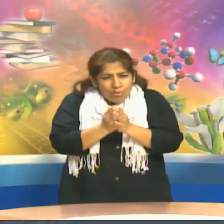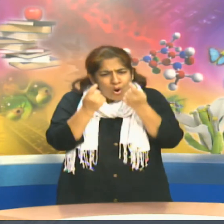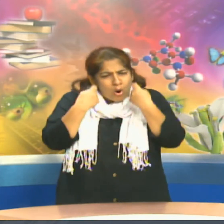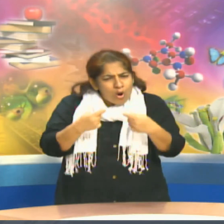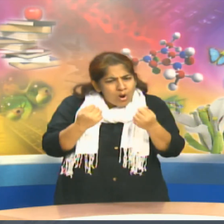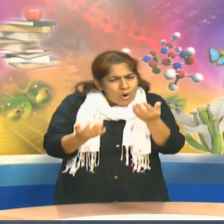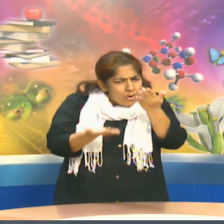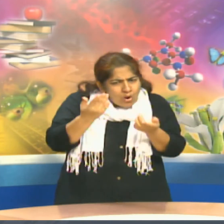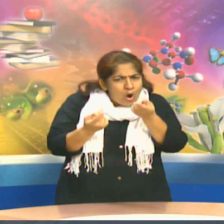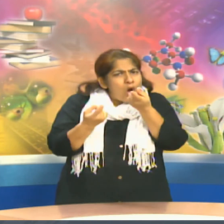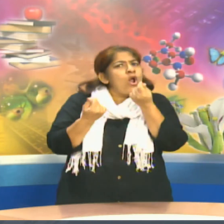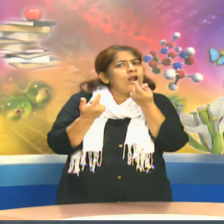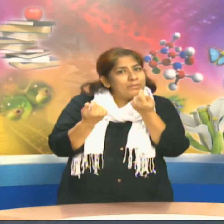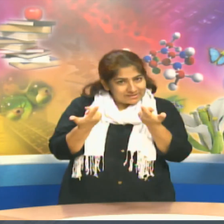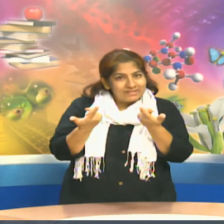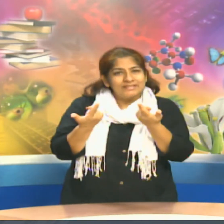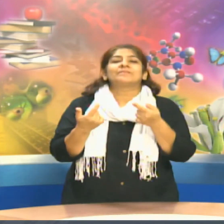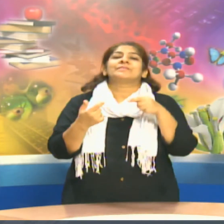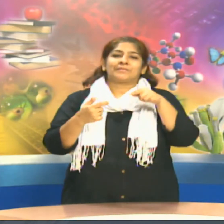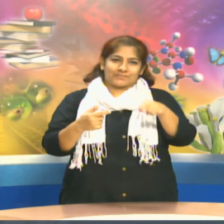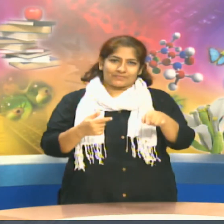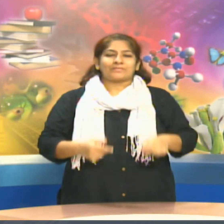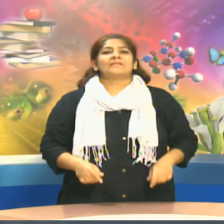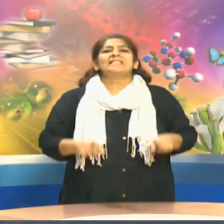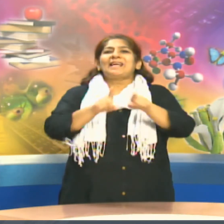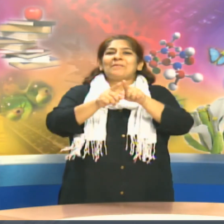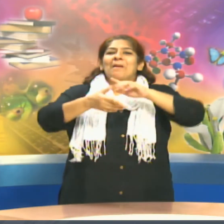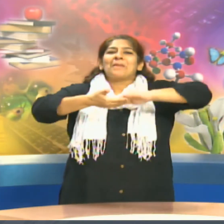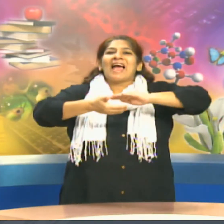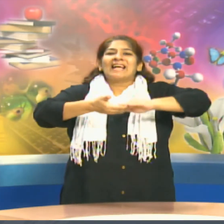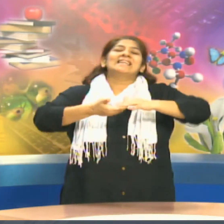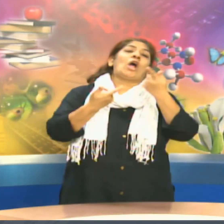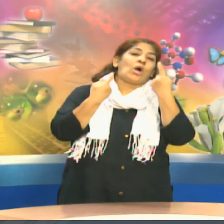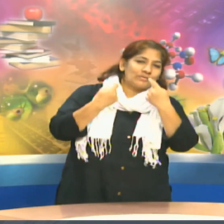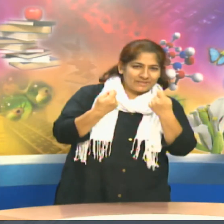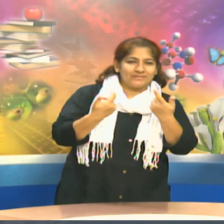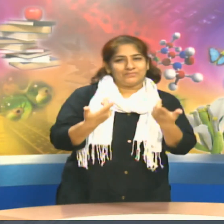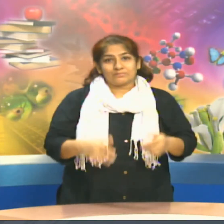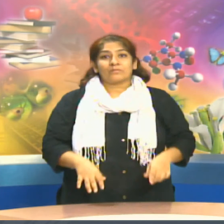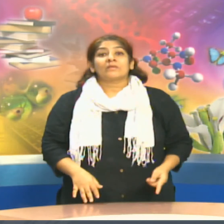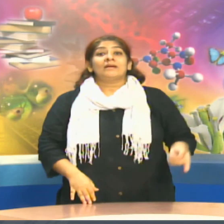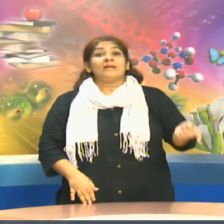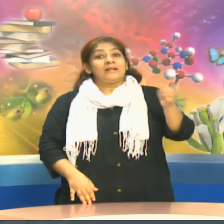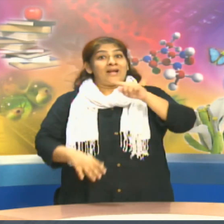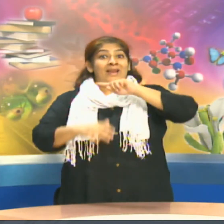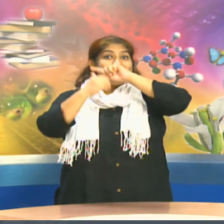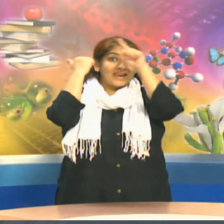we do that needs a budget, proper budget. For any